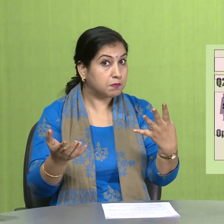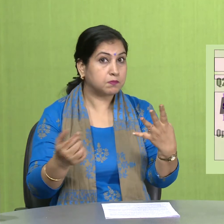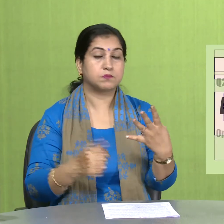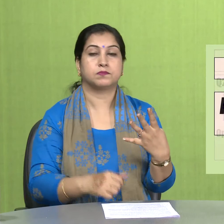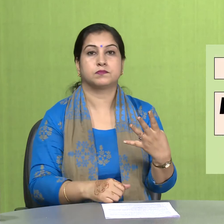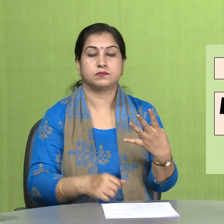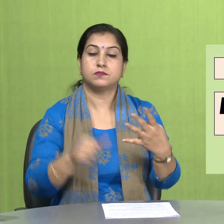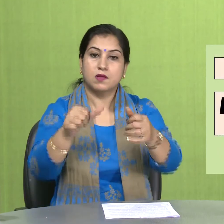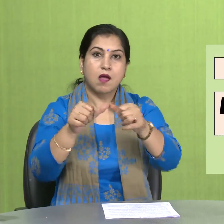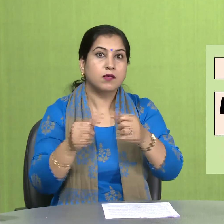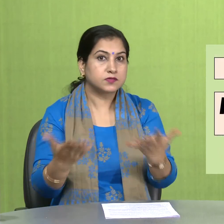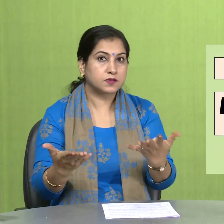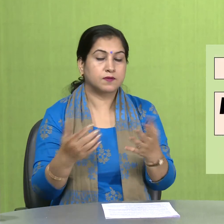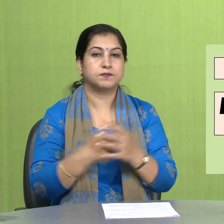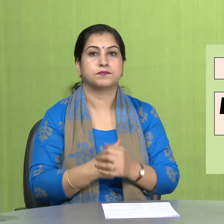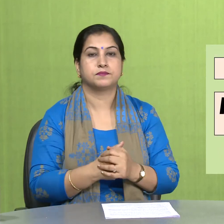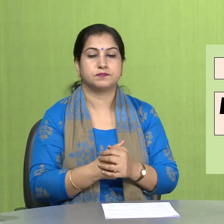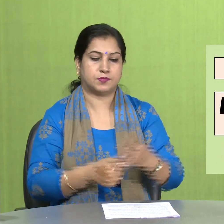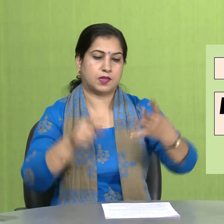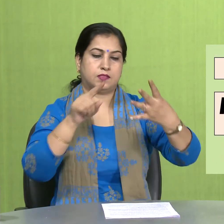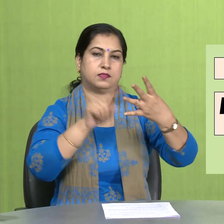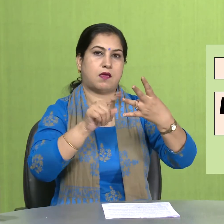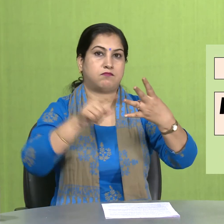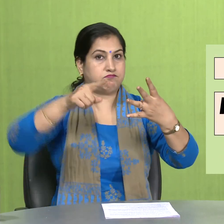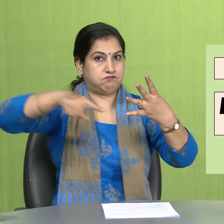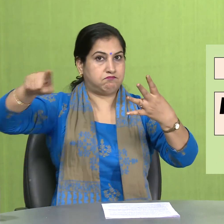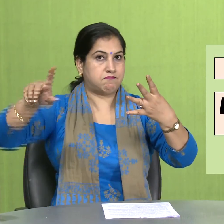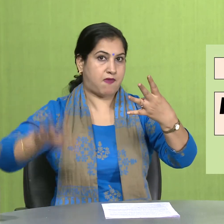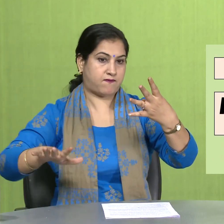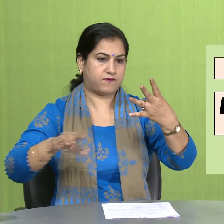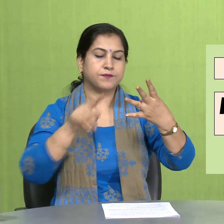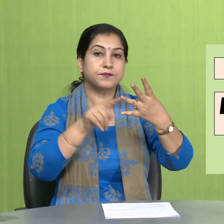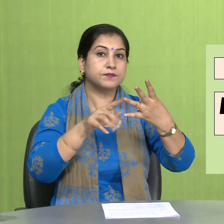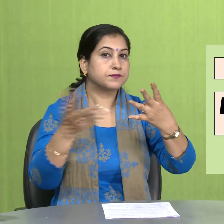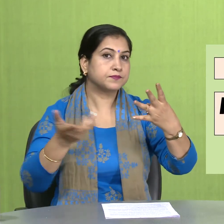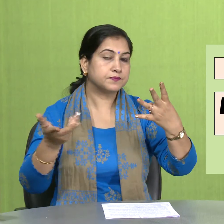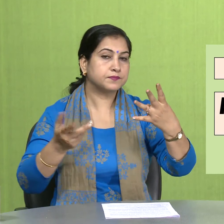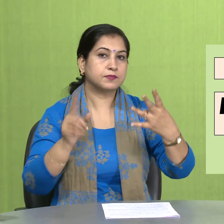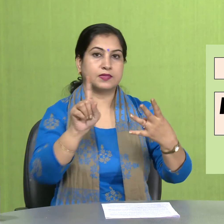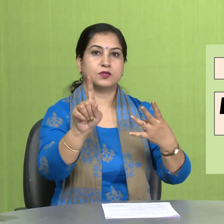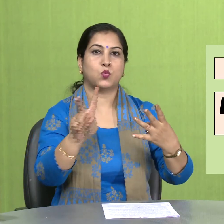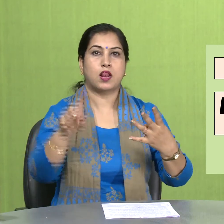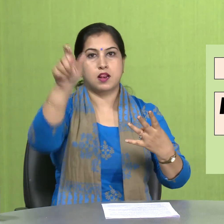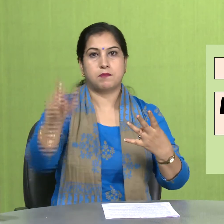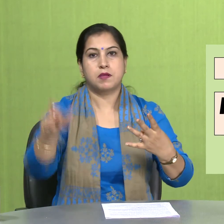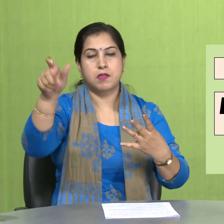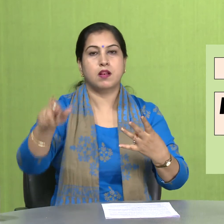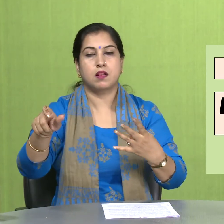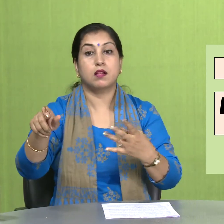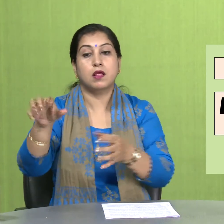And the answer is third option. That is 12 people are nominated for